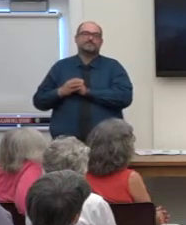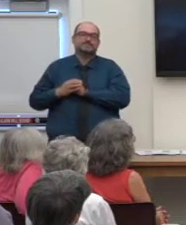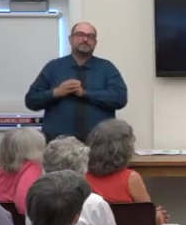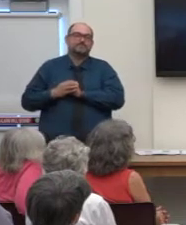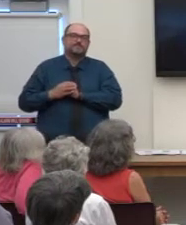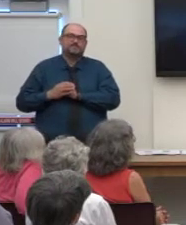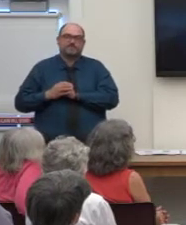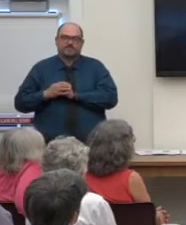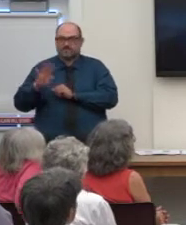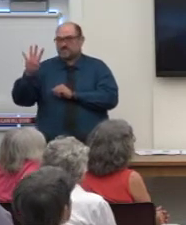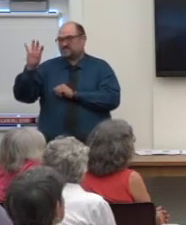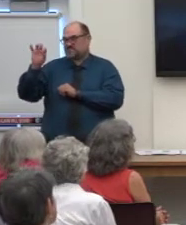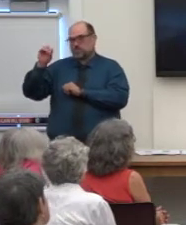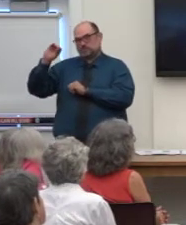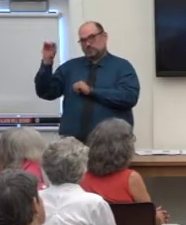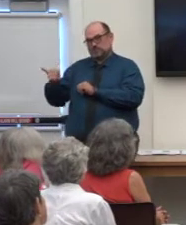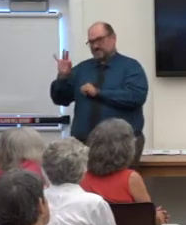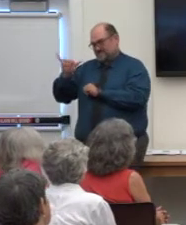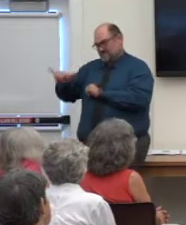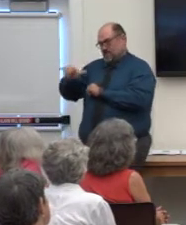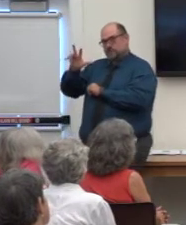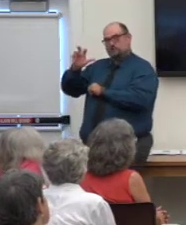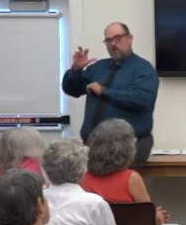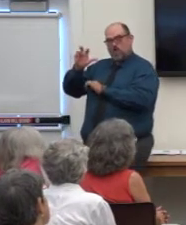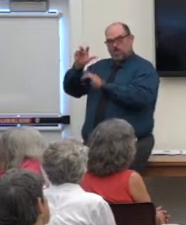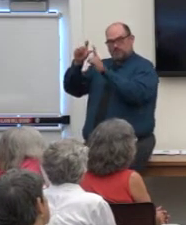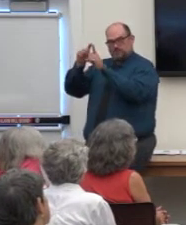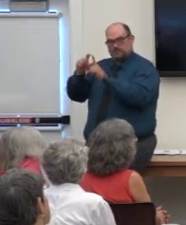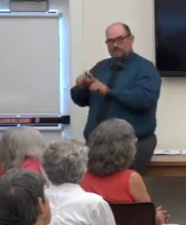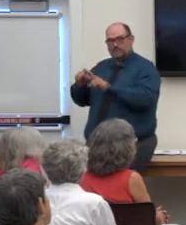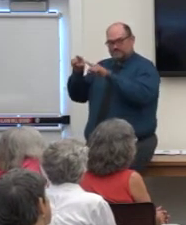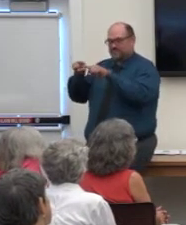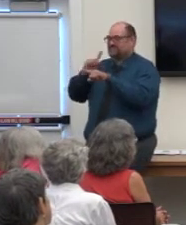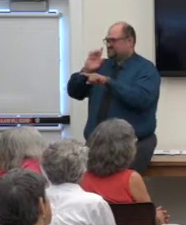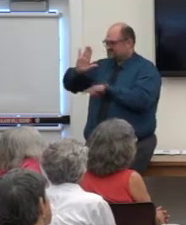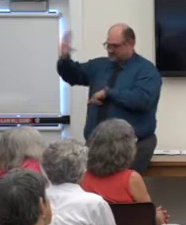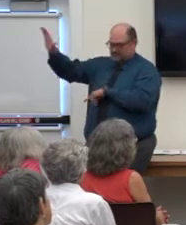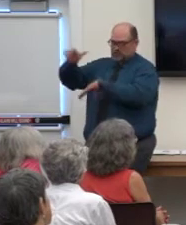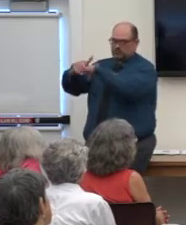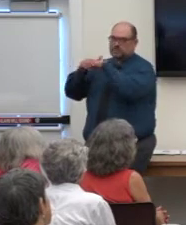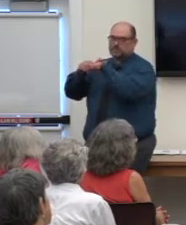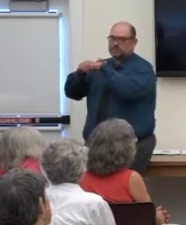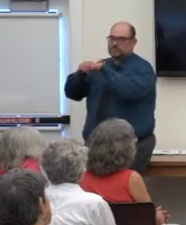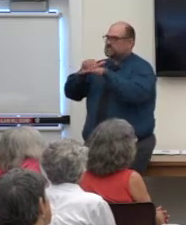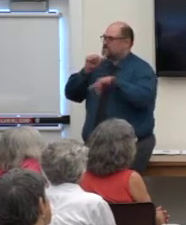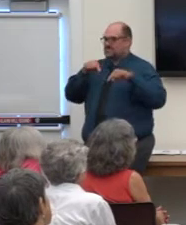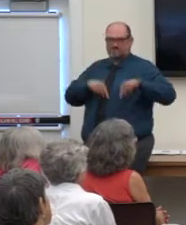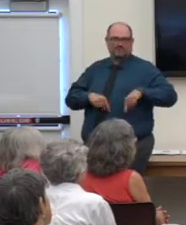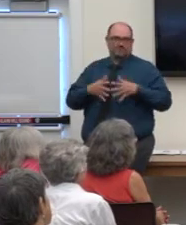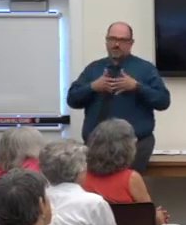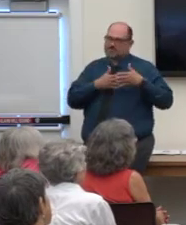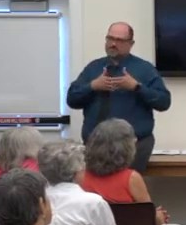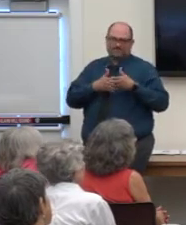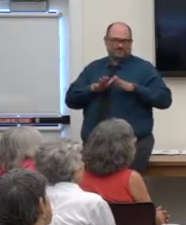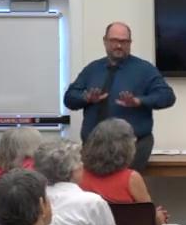40% of them were in British Sign Language and were not in American Sign Language.